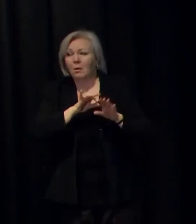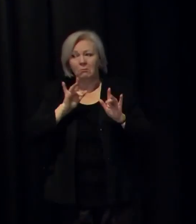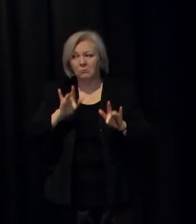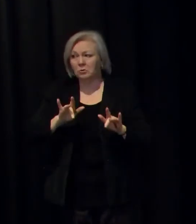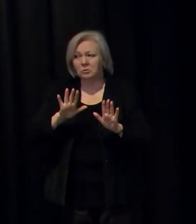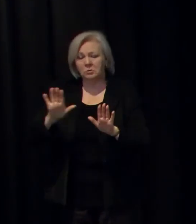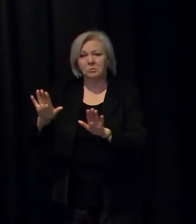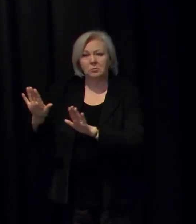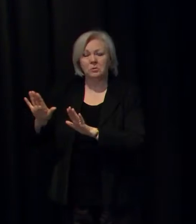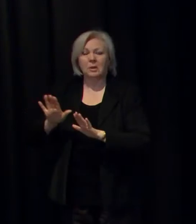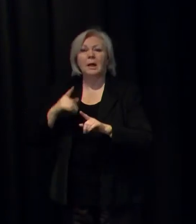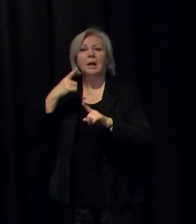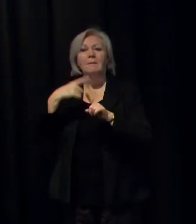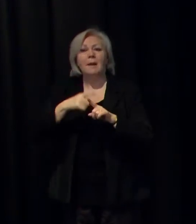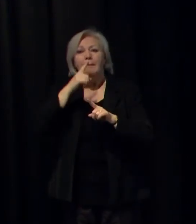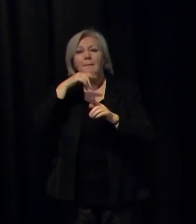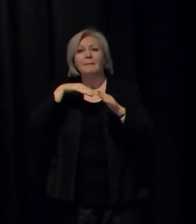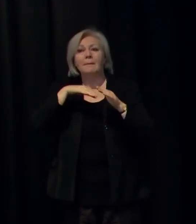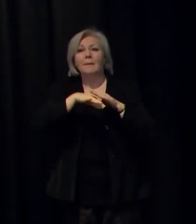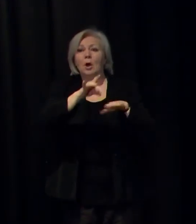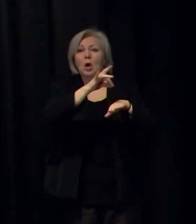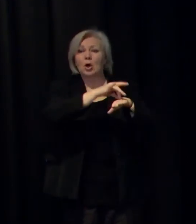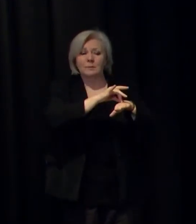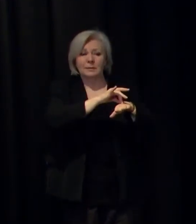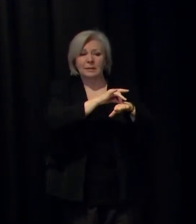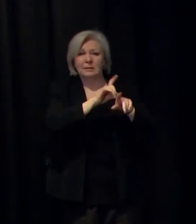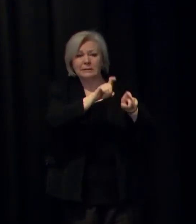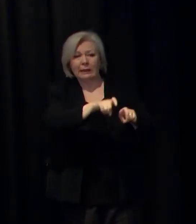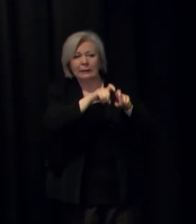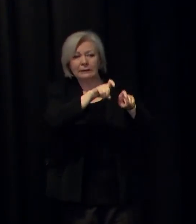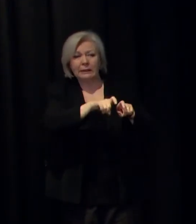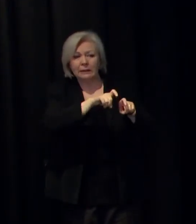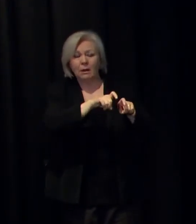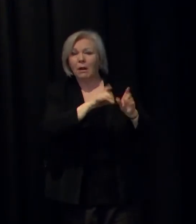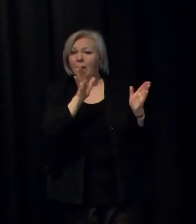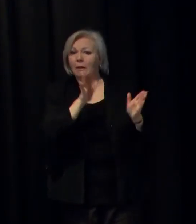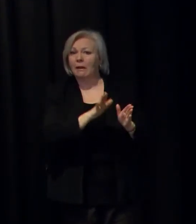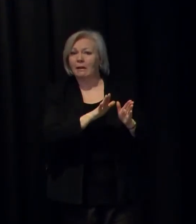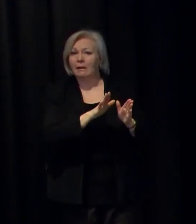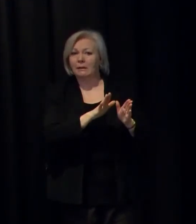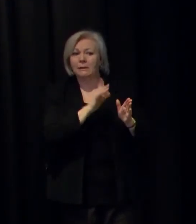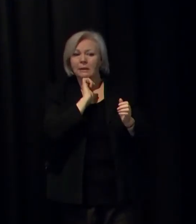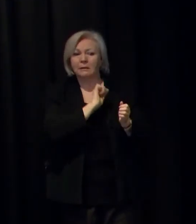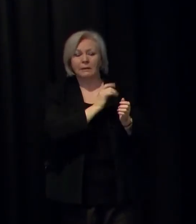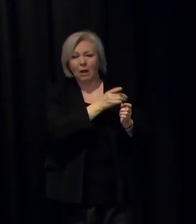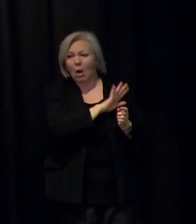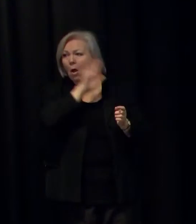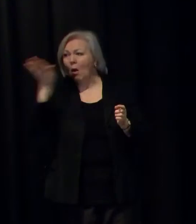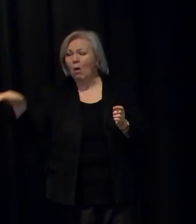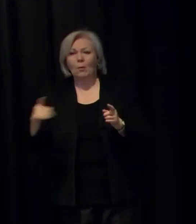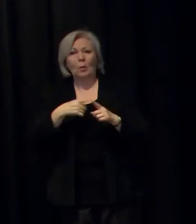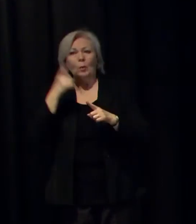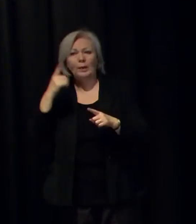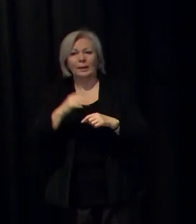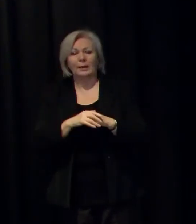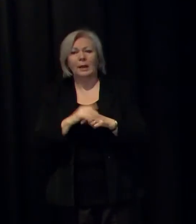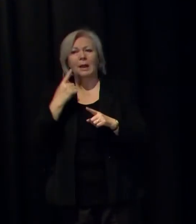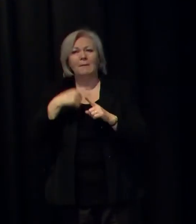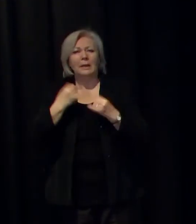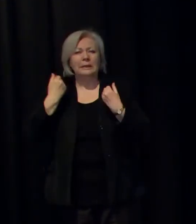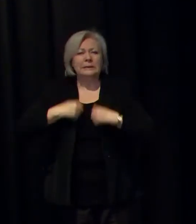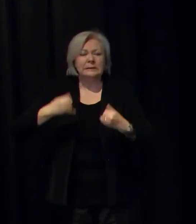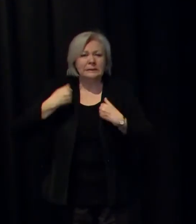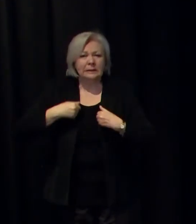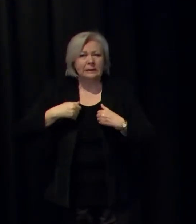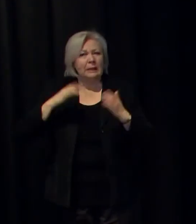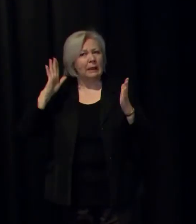the length of stay in hospital is substantially less than we thought it would be. The acuity of illness is substantially less than we thought